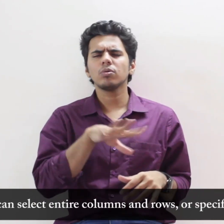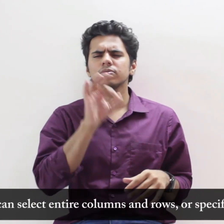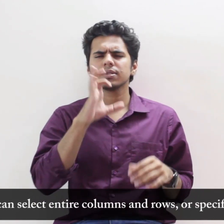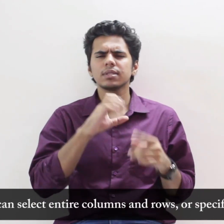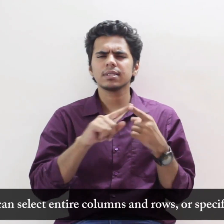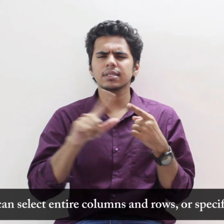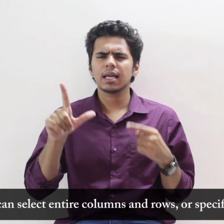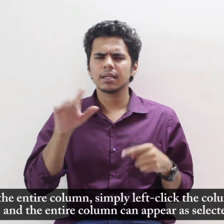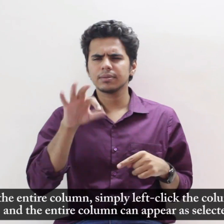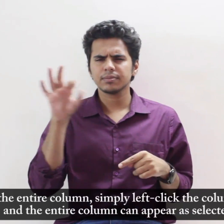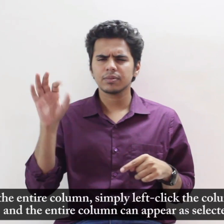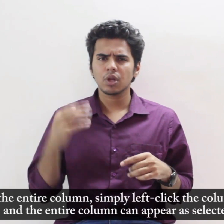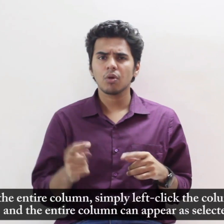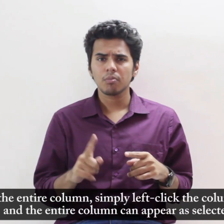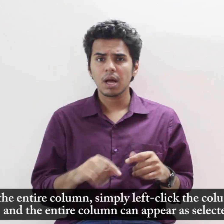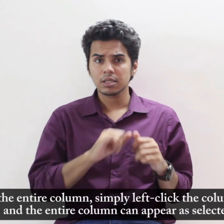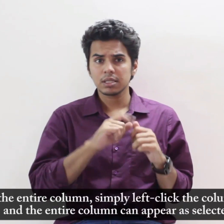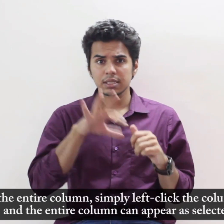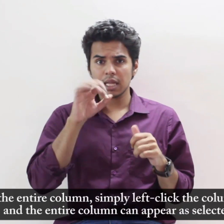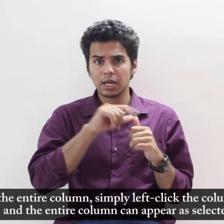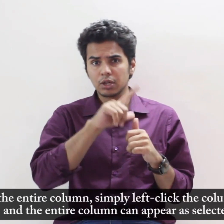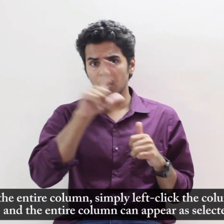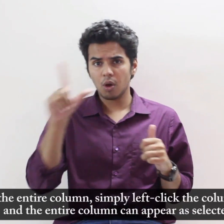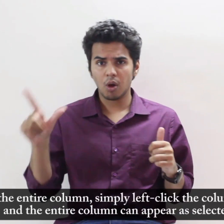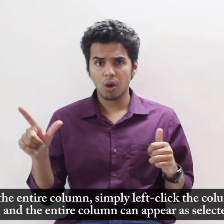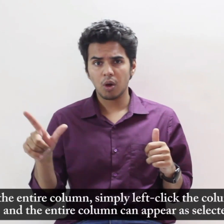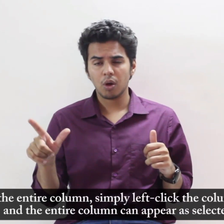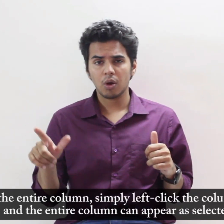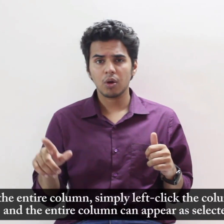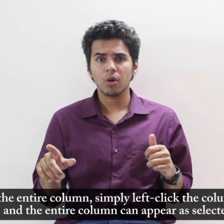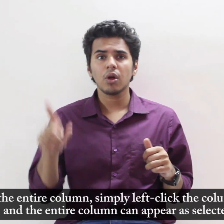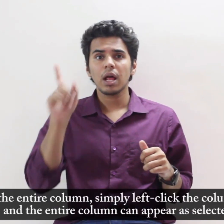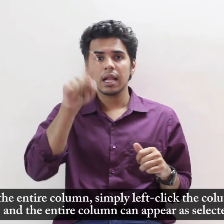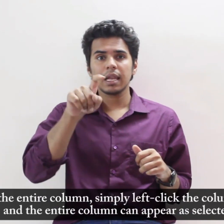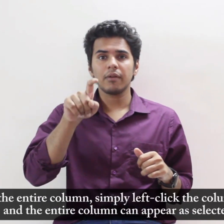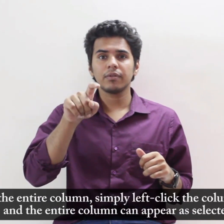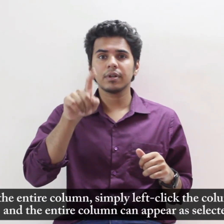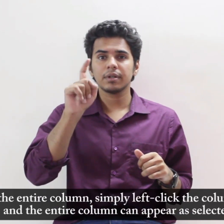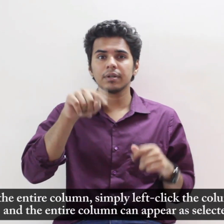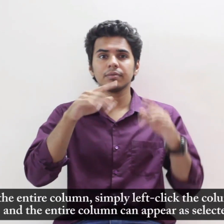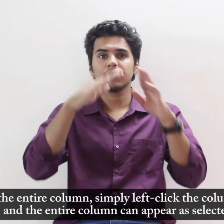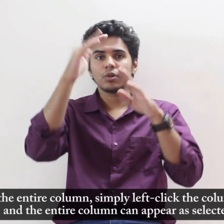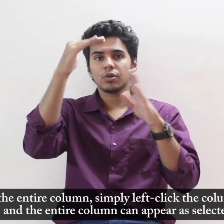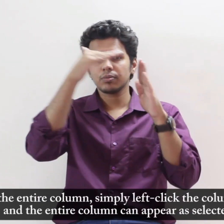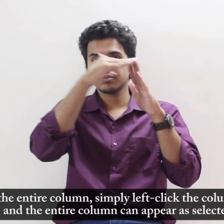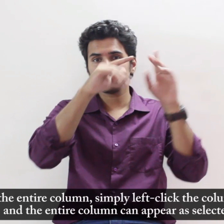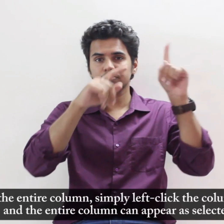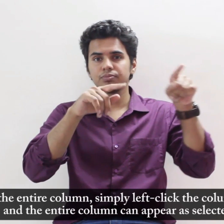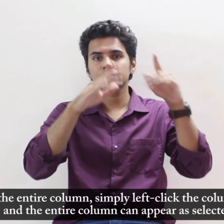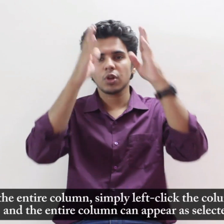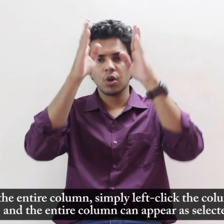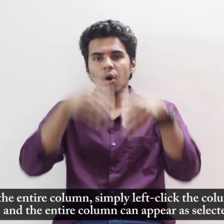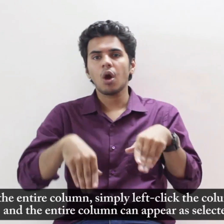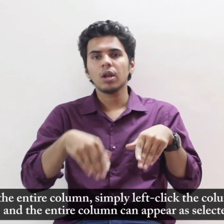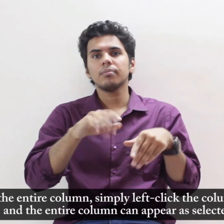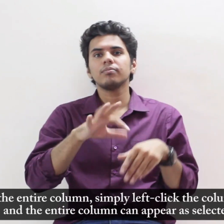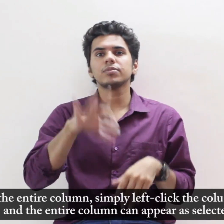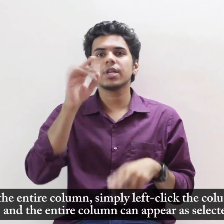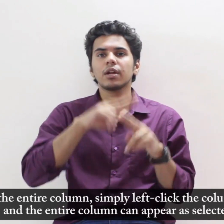and rows or specific cells. To select the entire column, simply left-click the column heading and the entire column